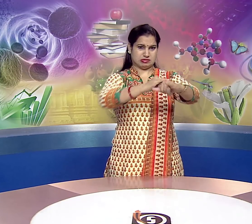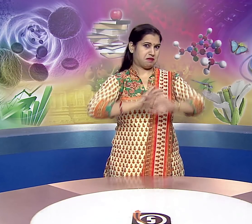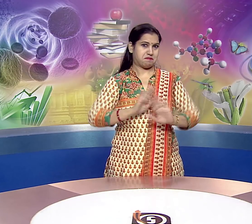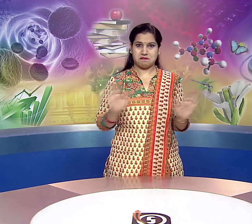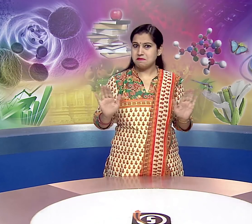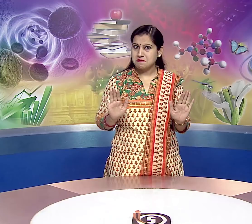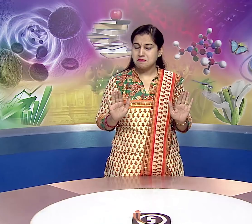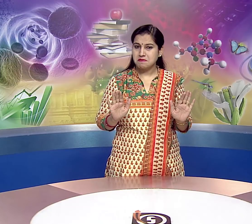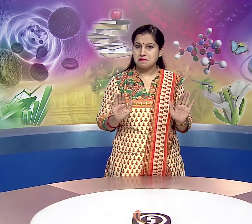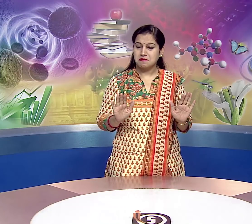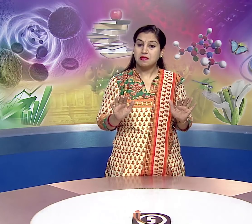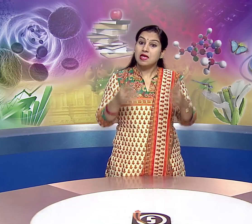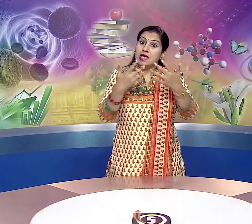who kill each other